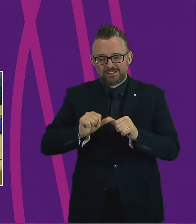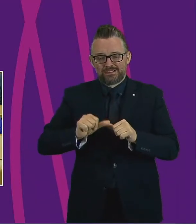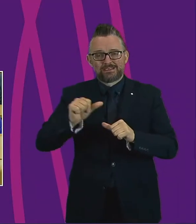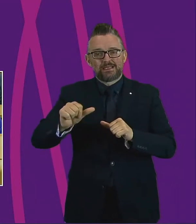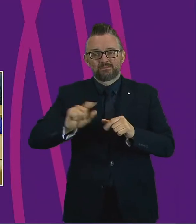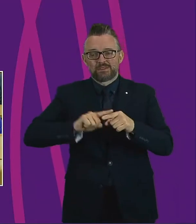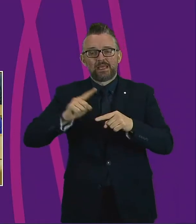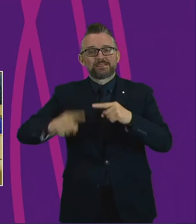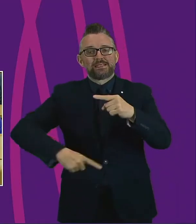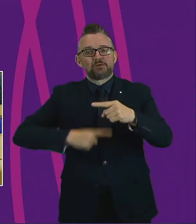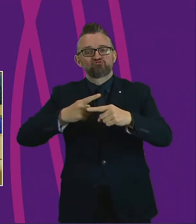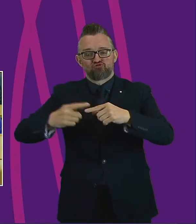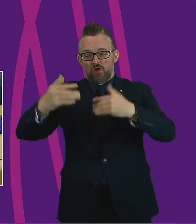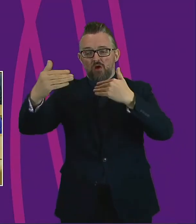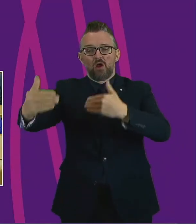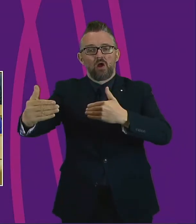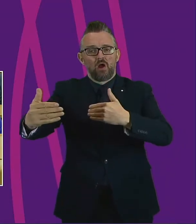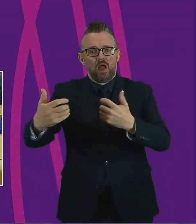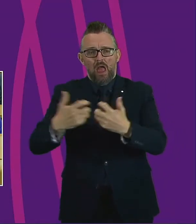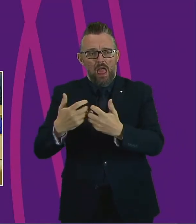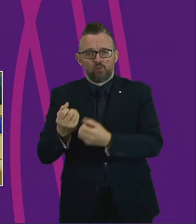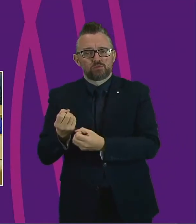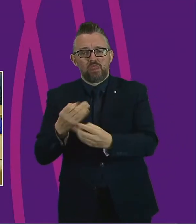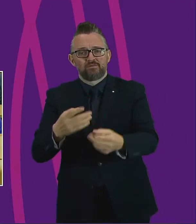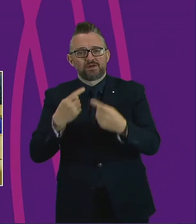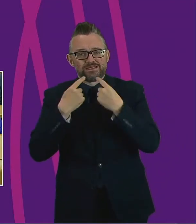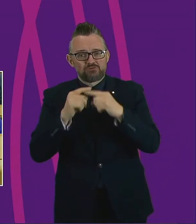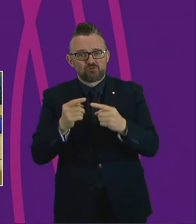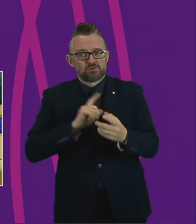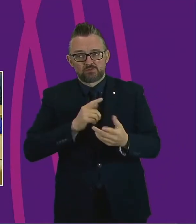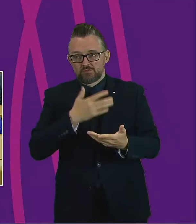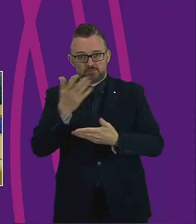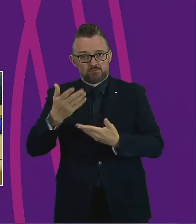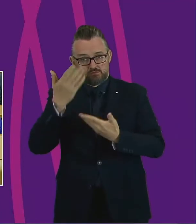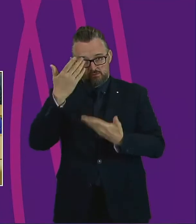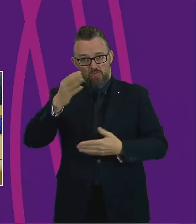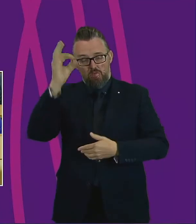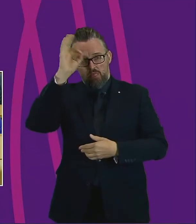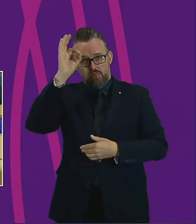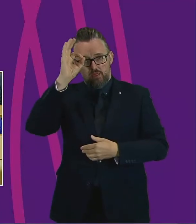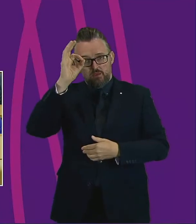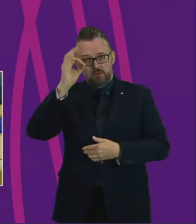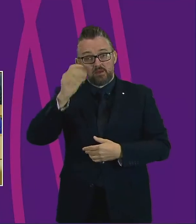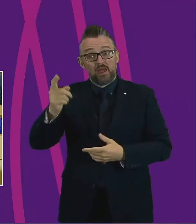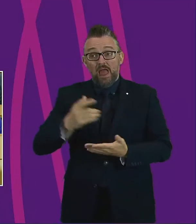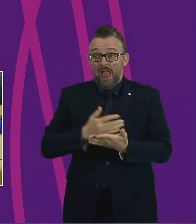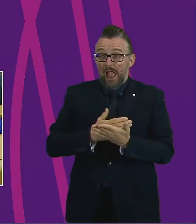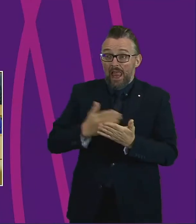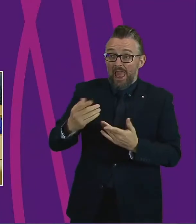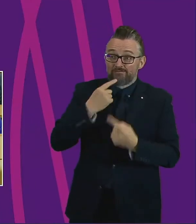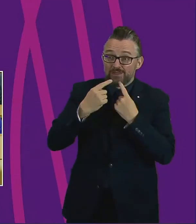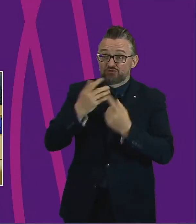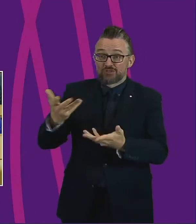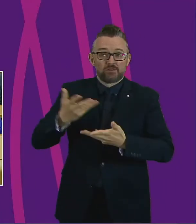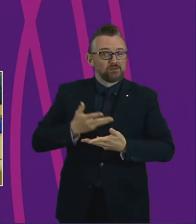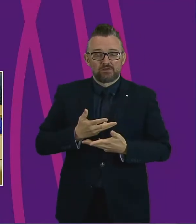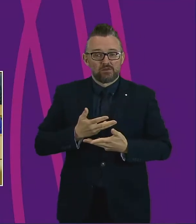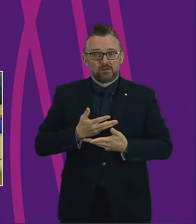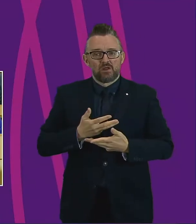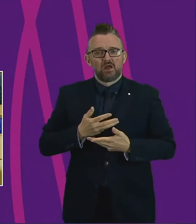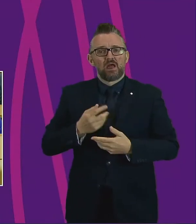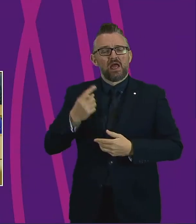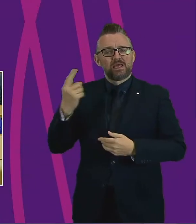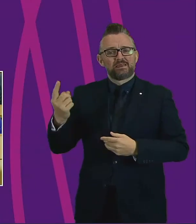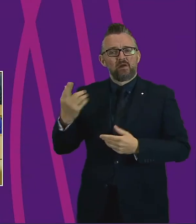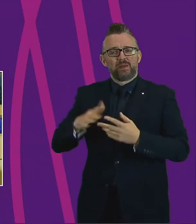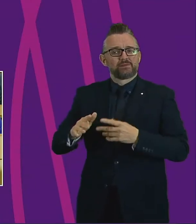year of teaching will be delivered." And instead of clarity, we've seen the First Minister contradict her